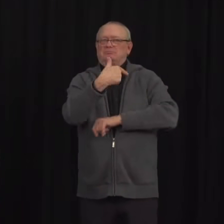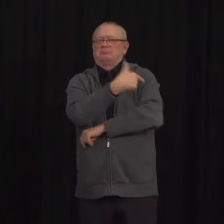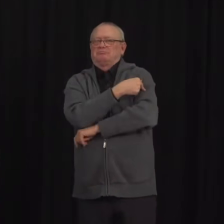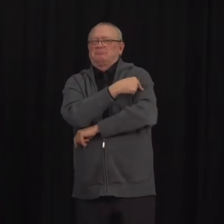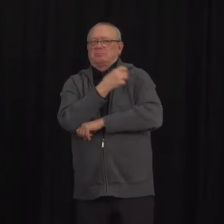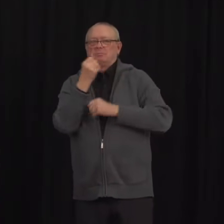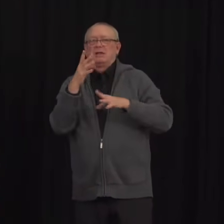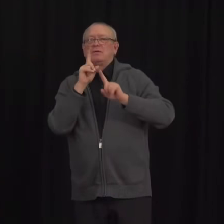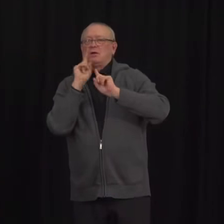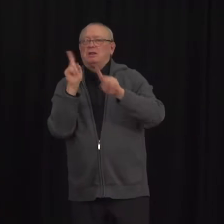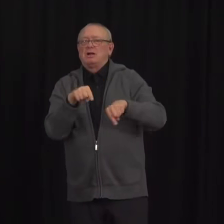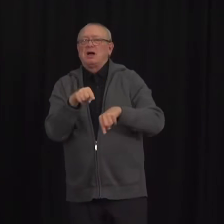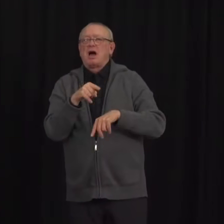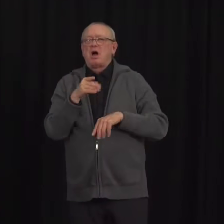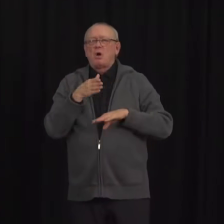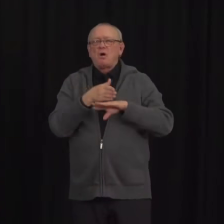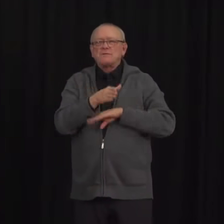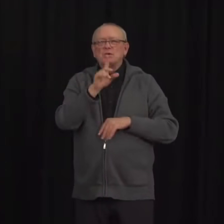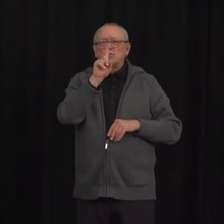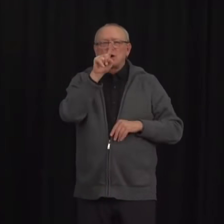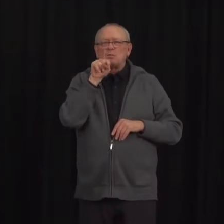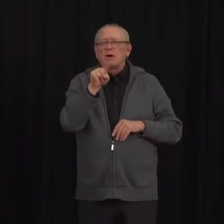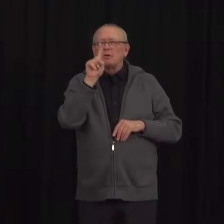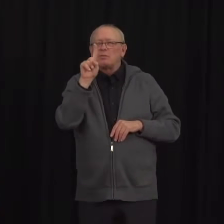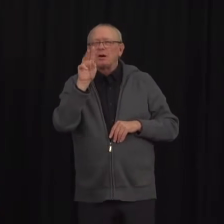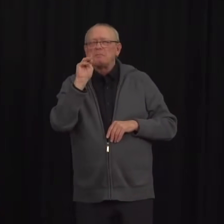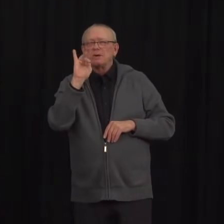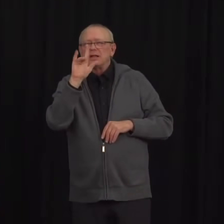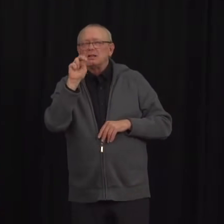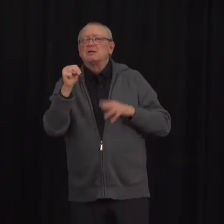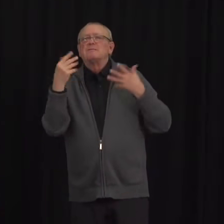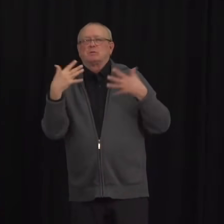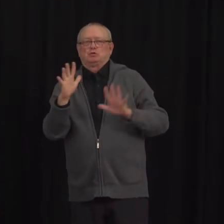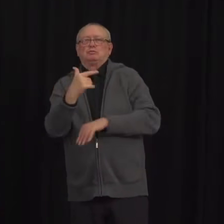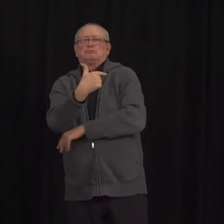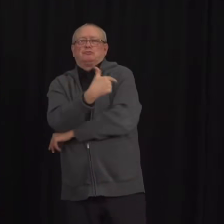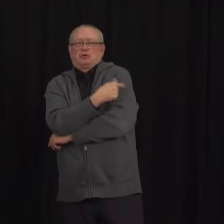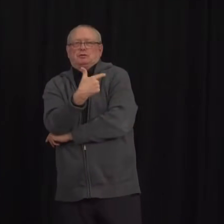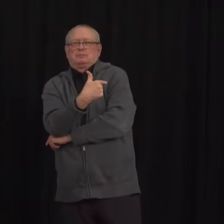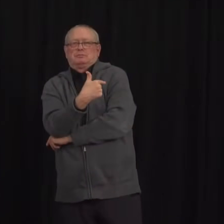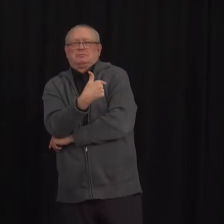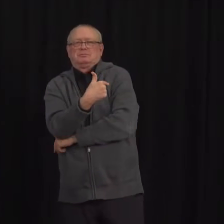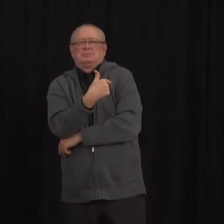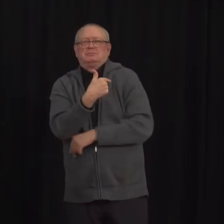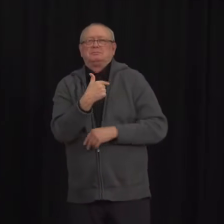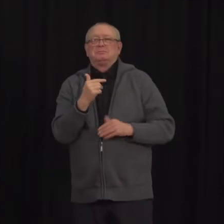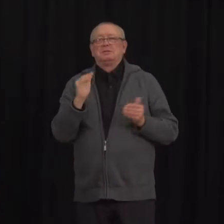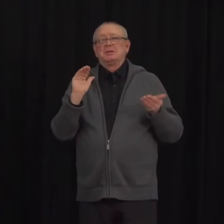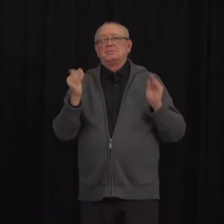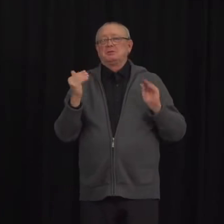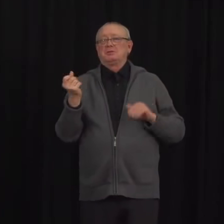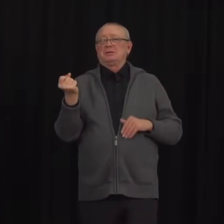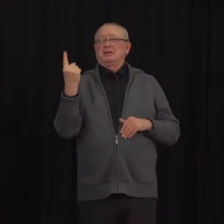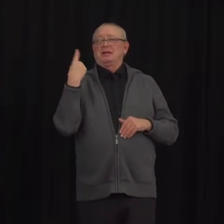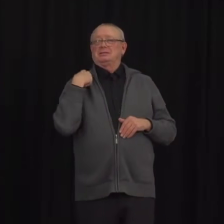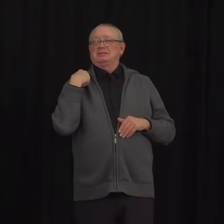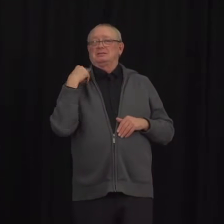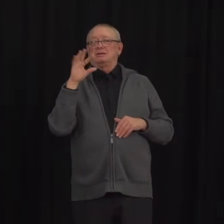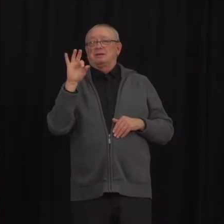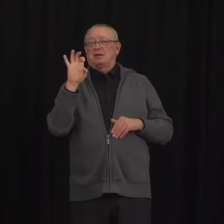than 1.1 million Albertans have already been immunized, compared to about 940,000 at this time last